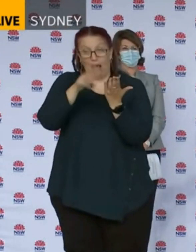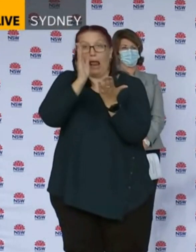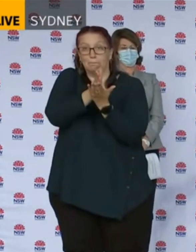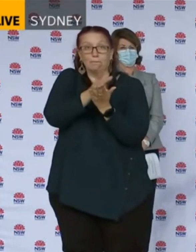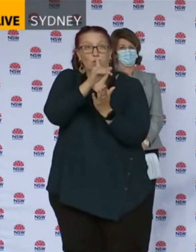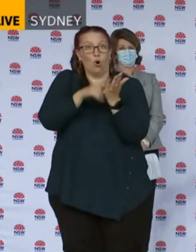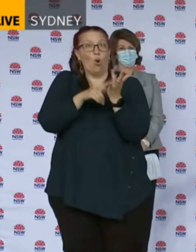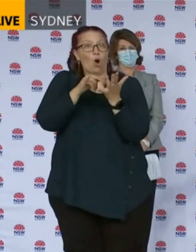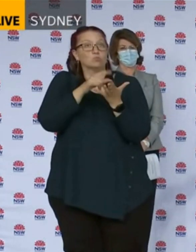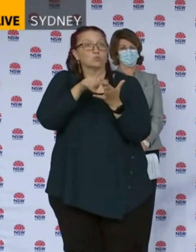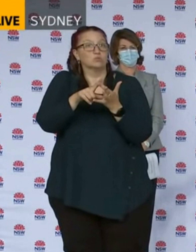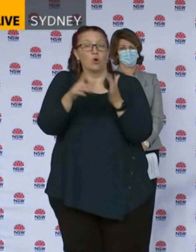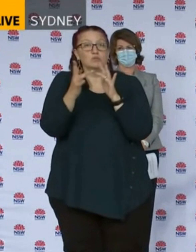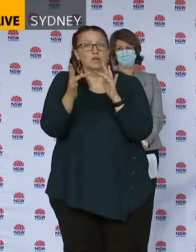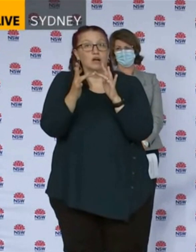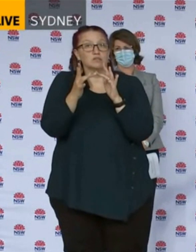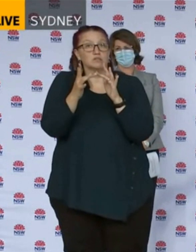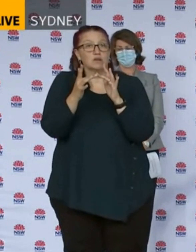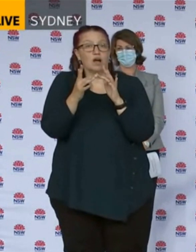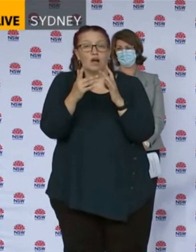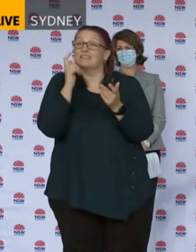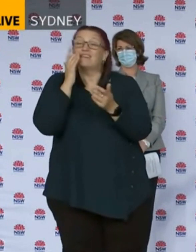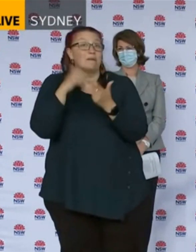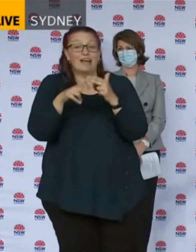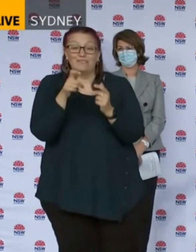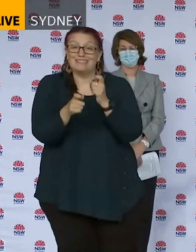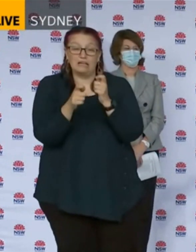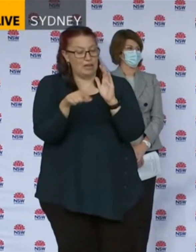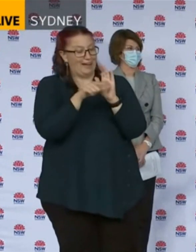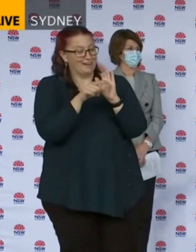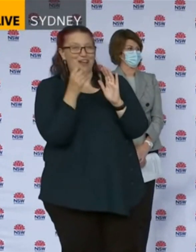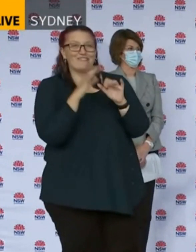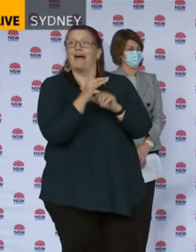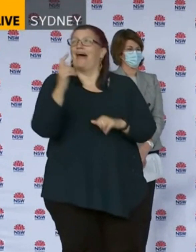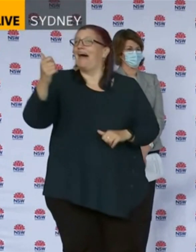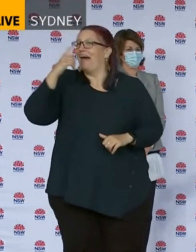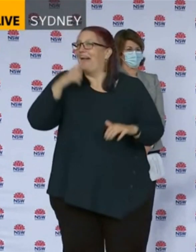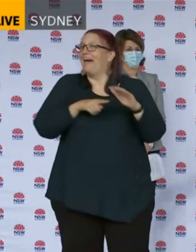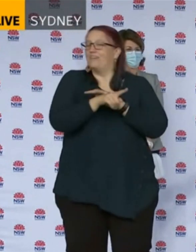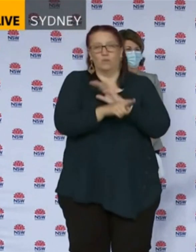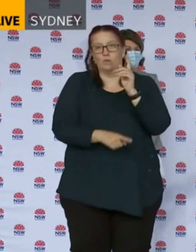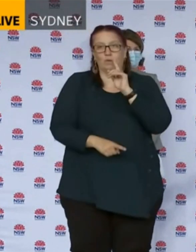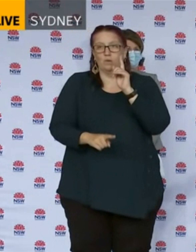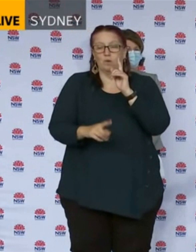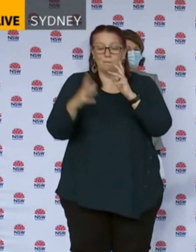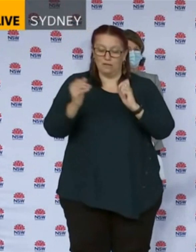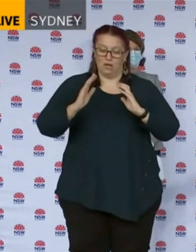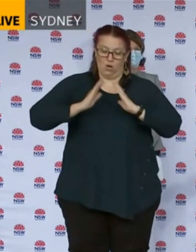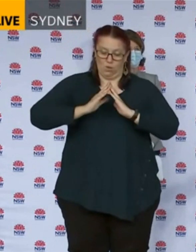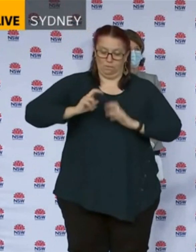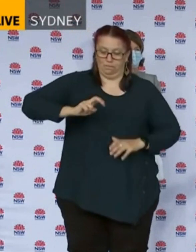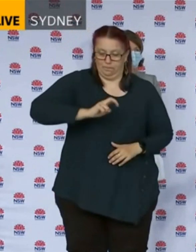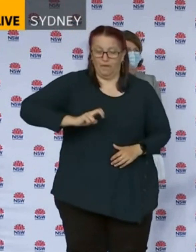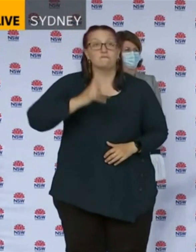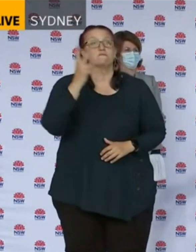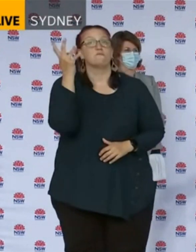early, but we also see a smaller proportion of cases, people becoming positive towards the end of that 14 days.